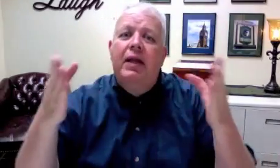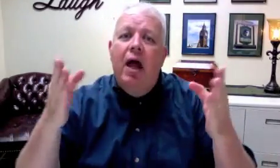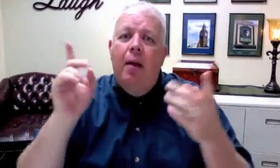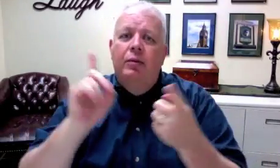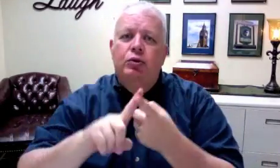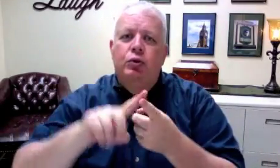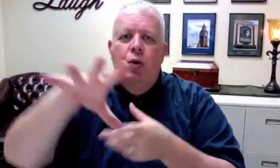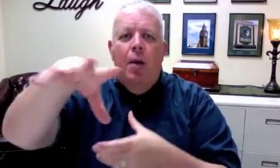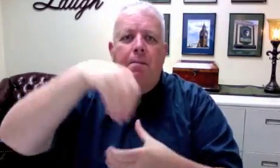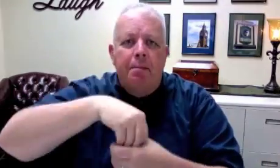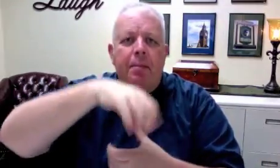world.